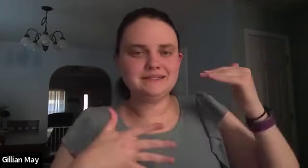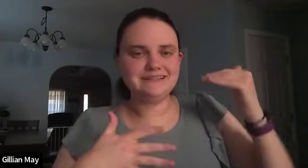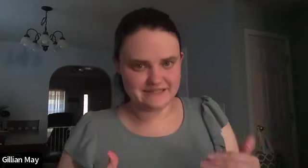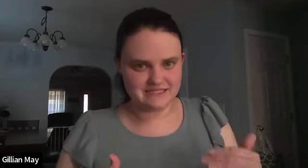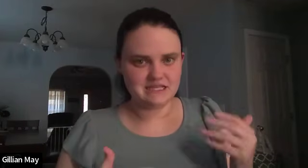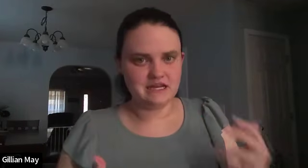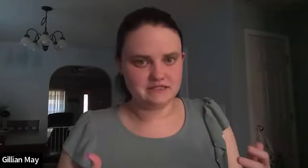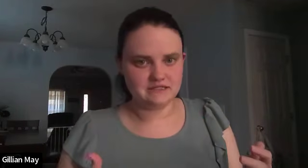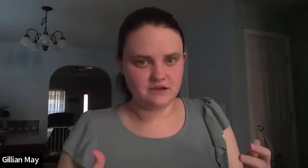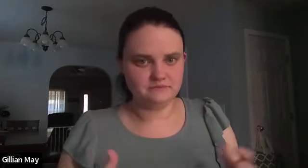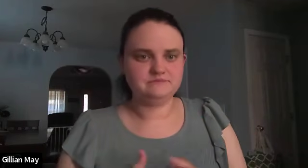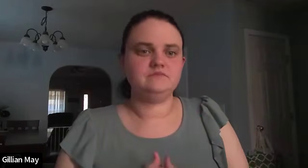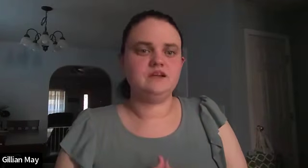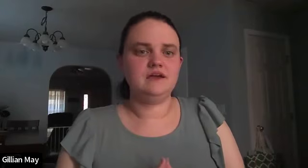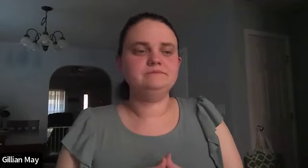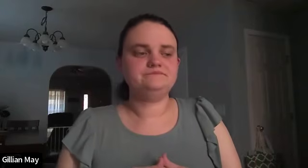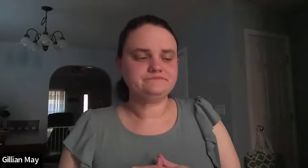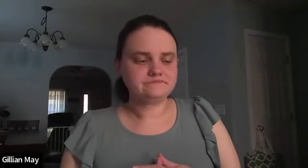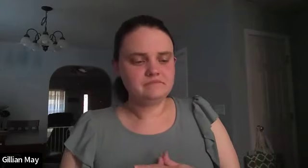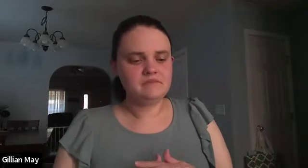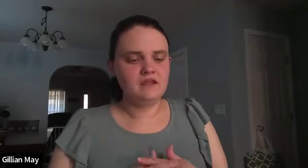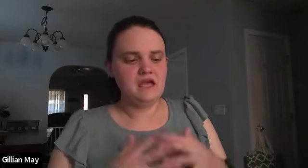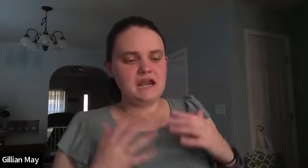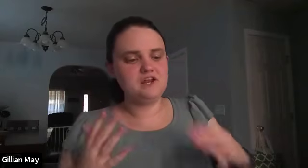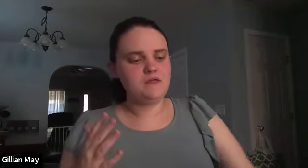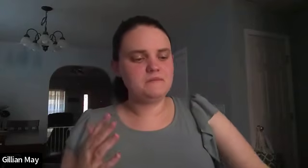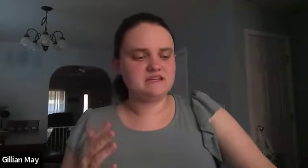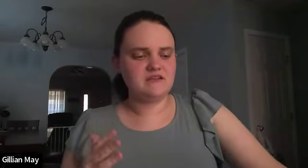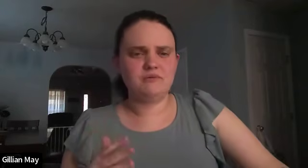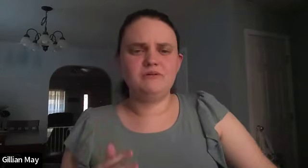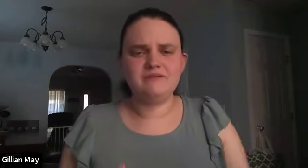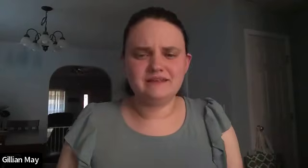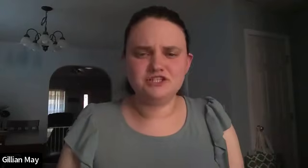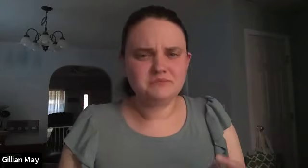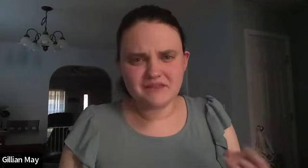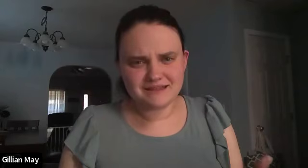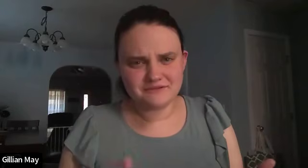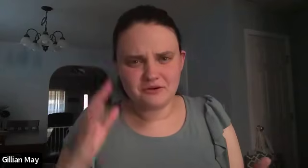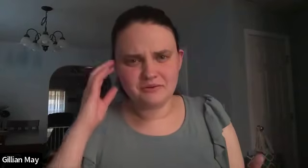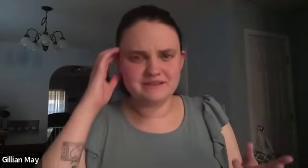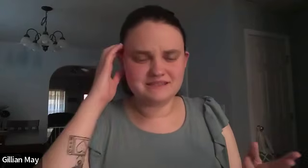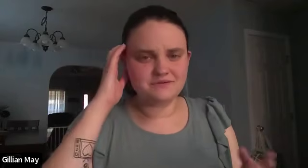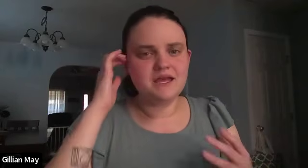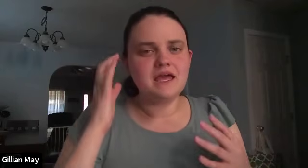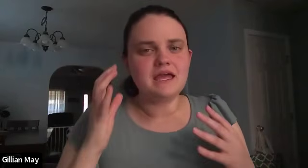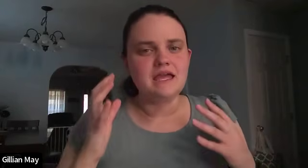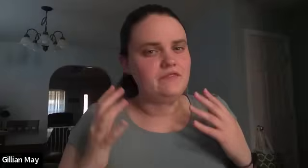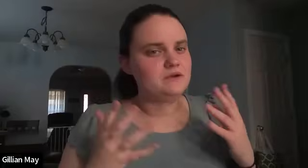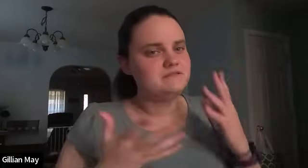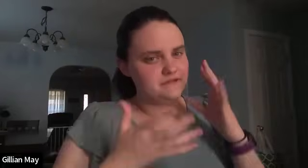would list an ASL. Okay. And I know that may sound like, well, it shouldn't be that difficult and stuff. There is a